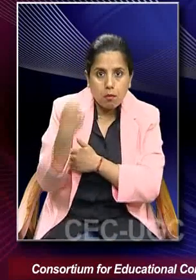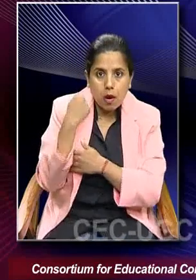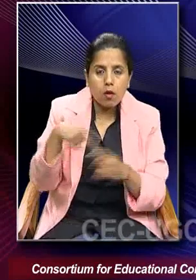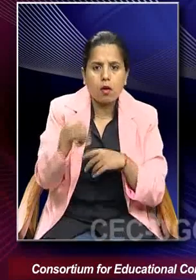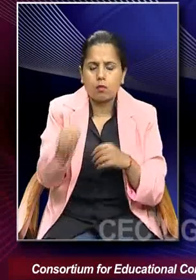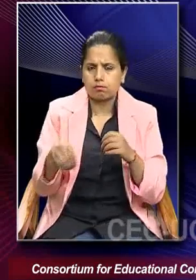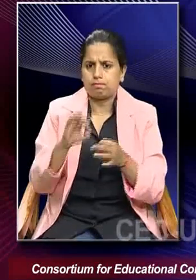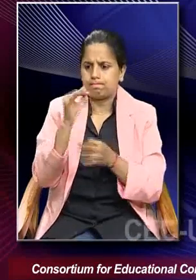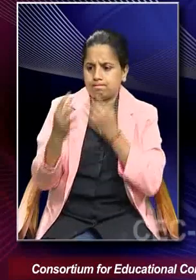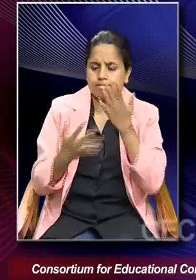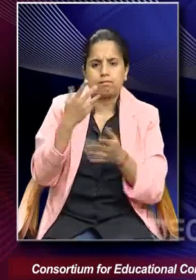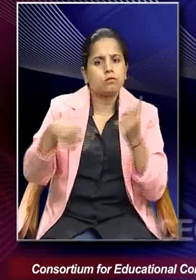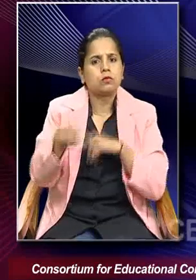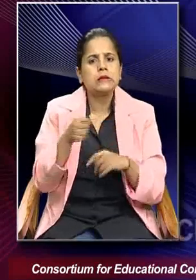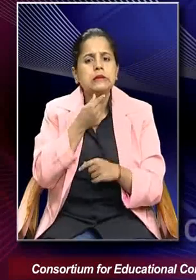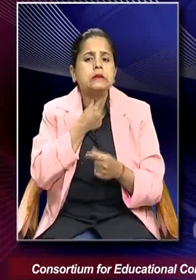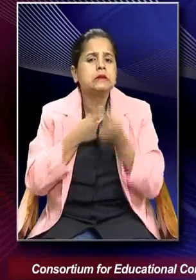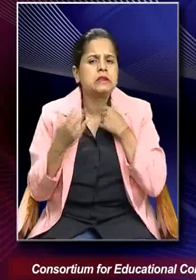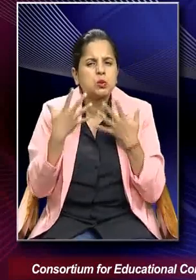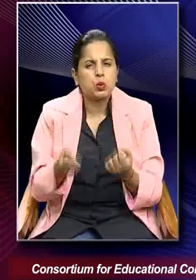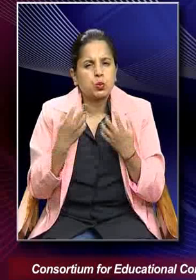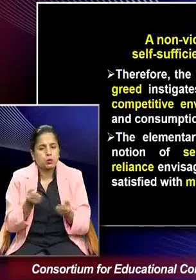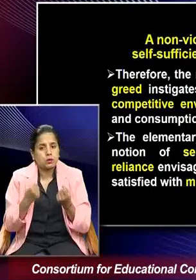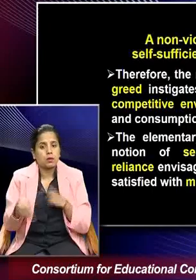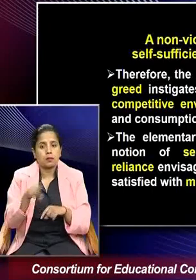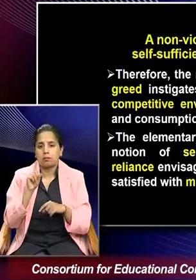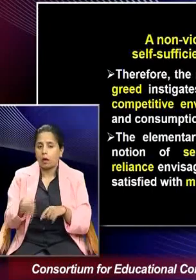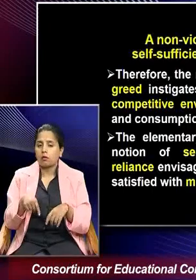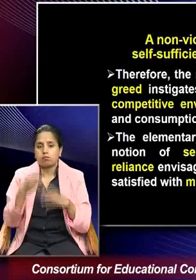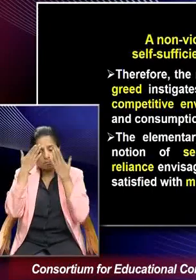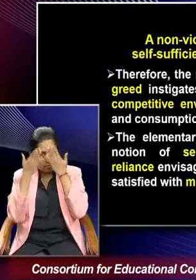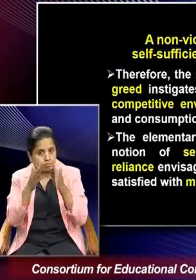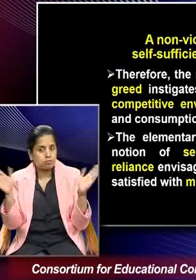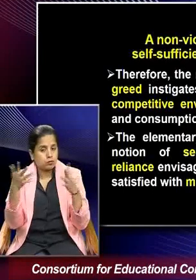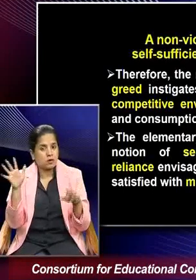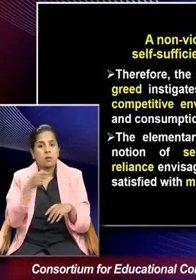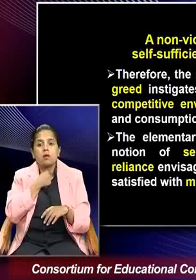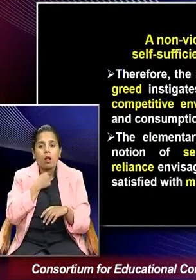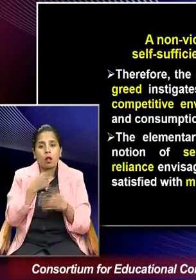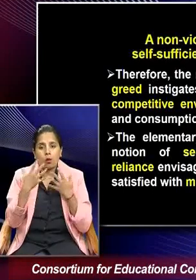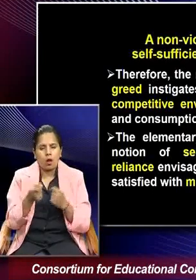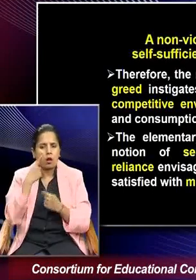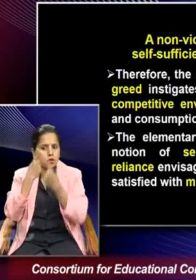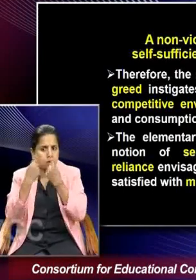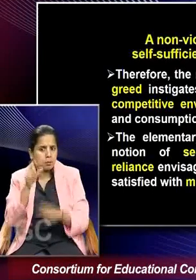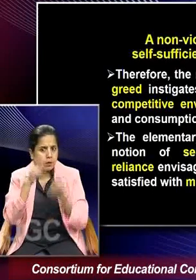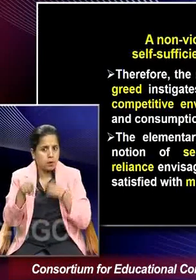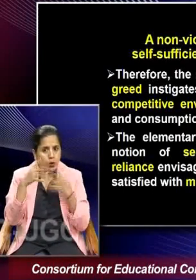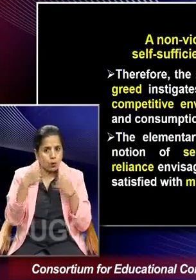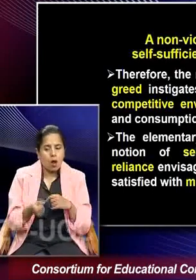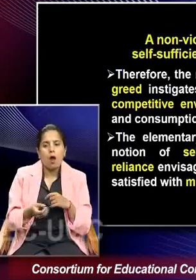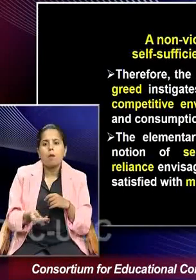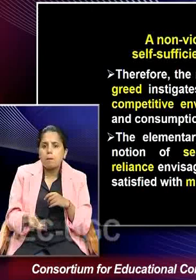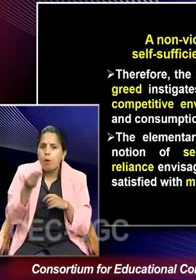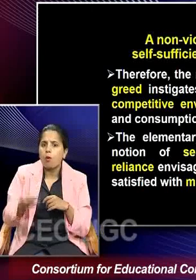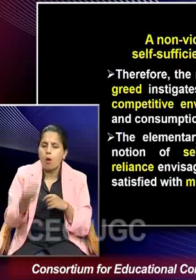born out of greed. Therefore, the need to expand based on greed instigates more and more